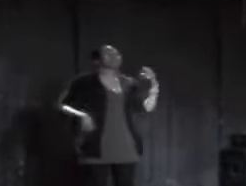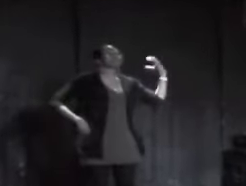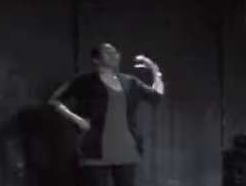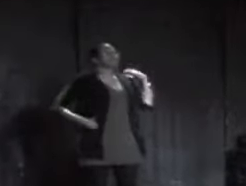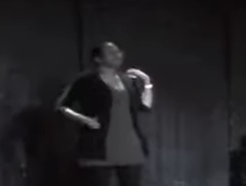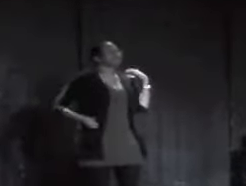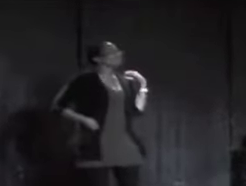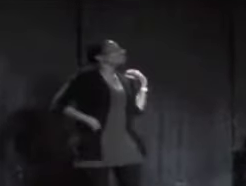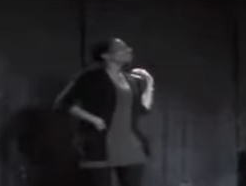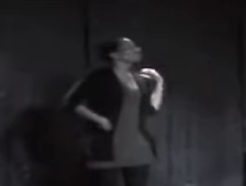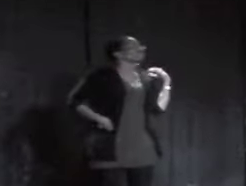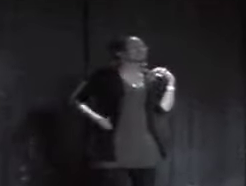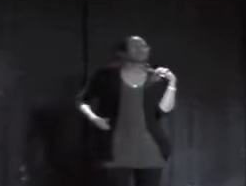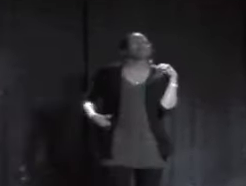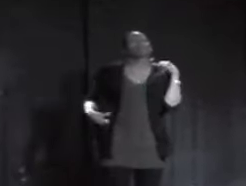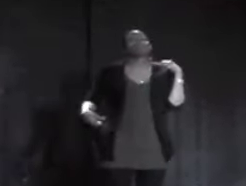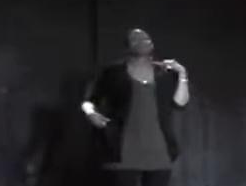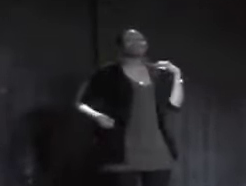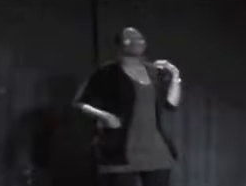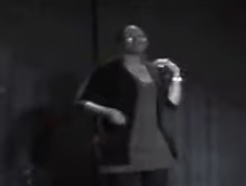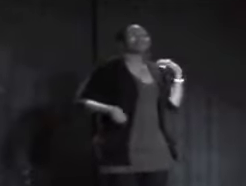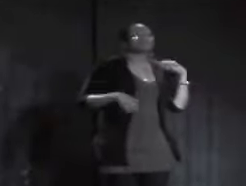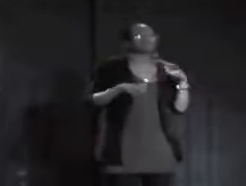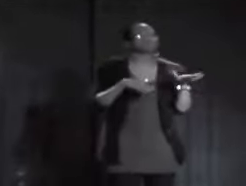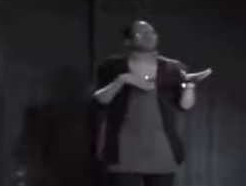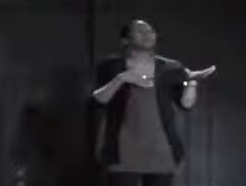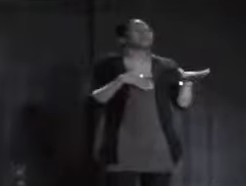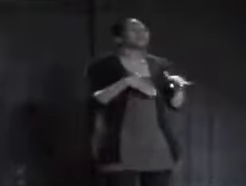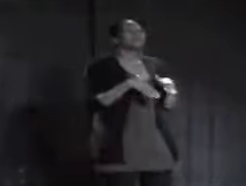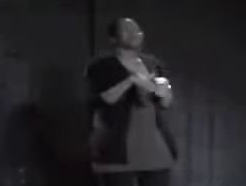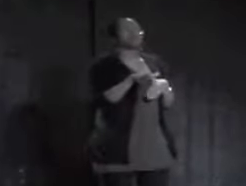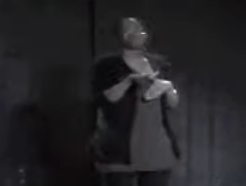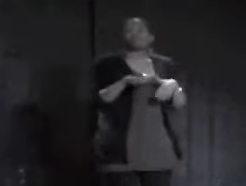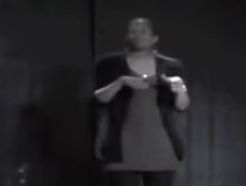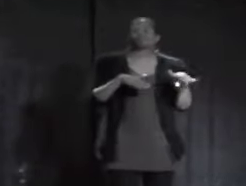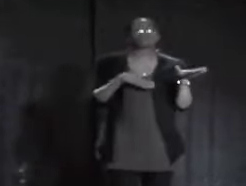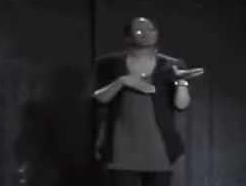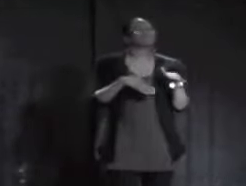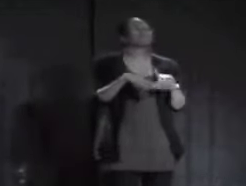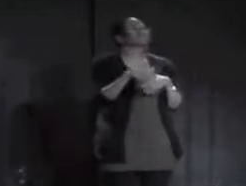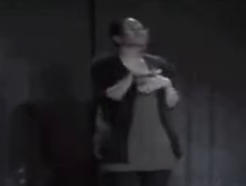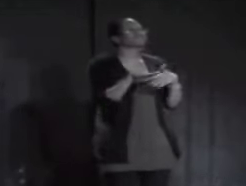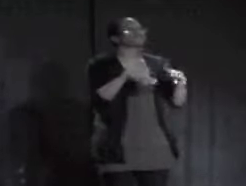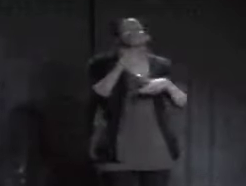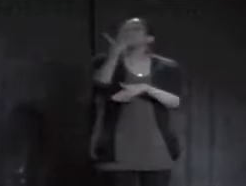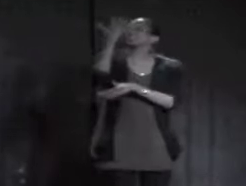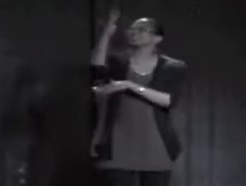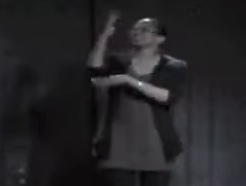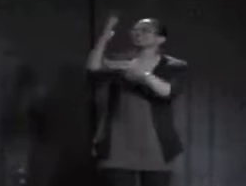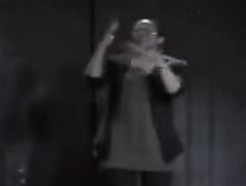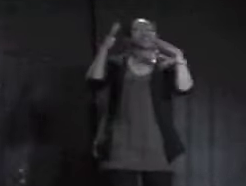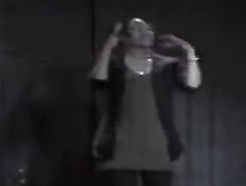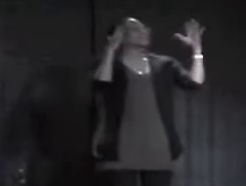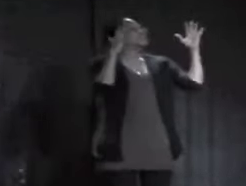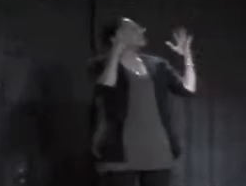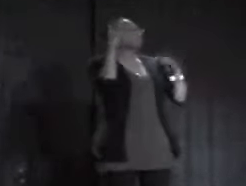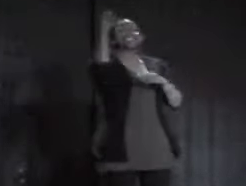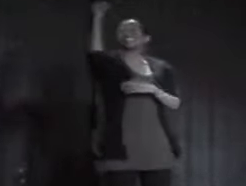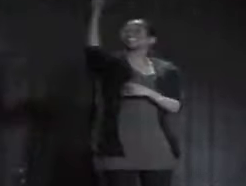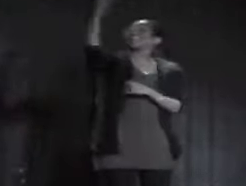Closes the door behind him, and with his things in tow, walks. And he's walking, and he's walking through the trees, and it's a beautiful